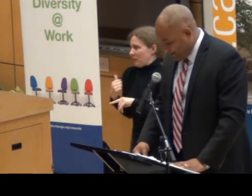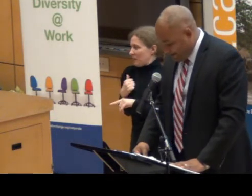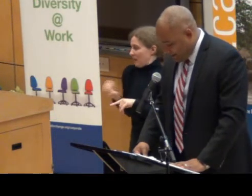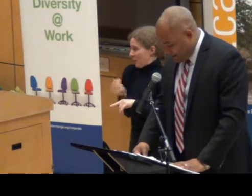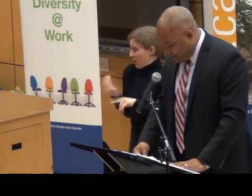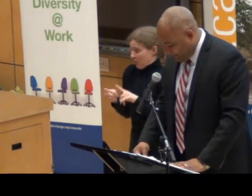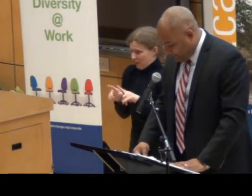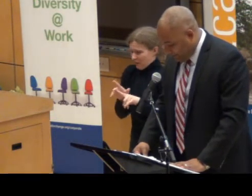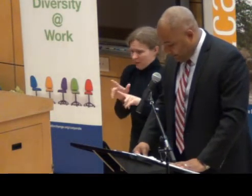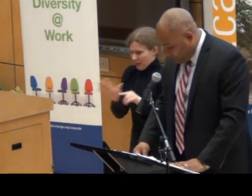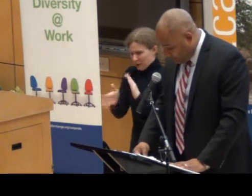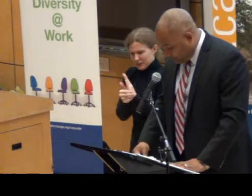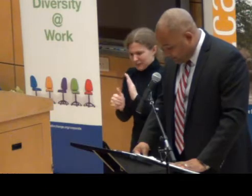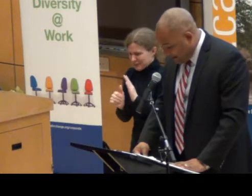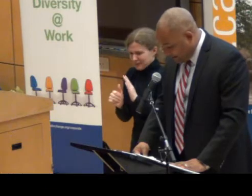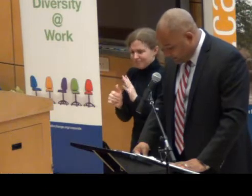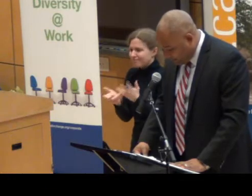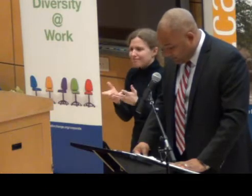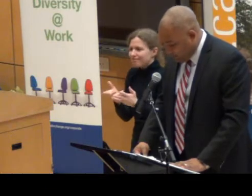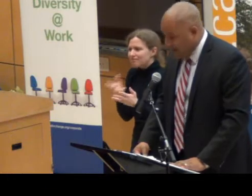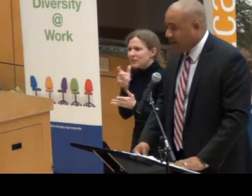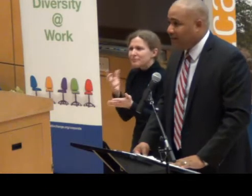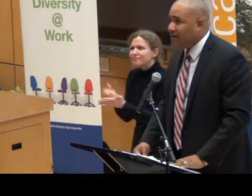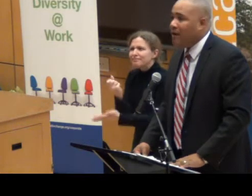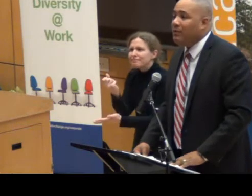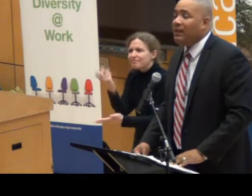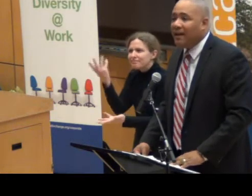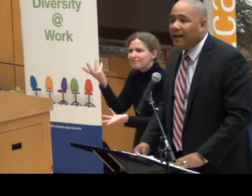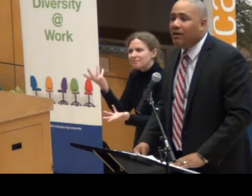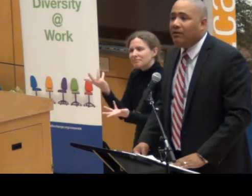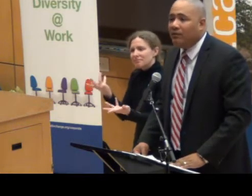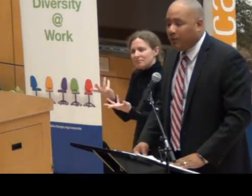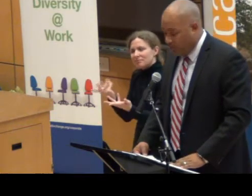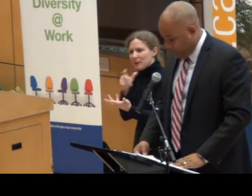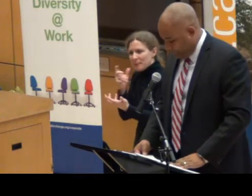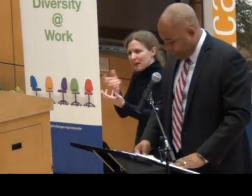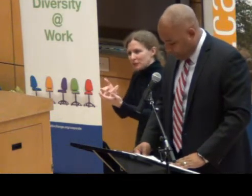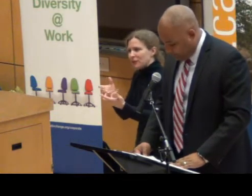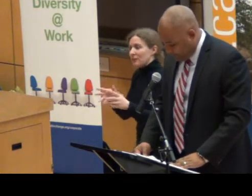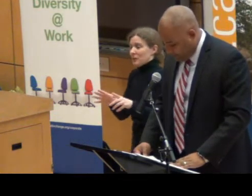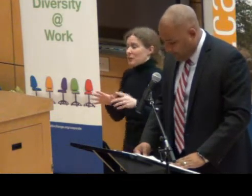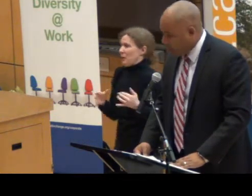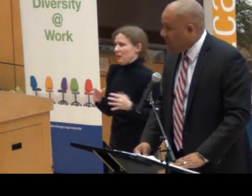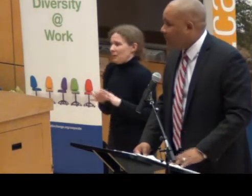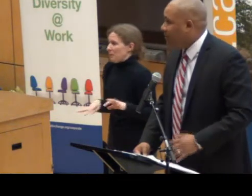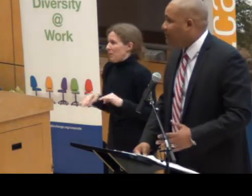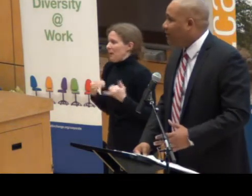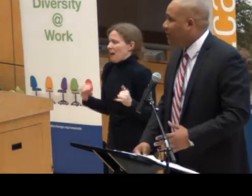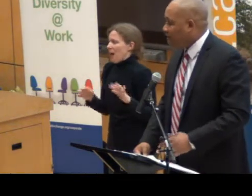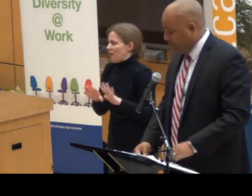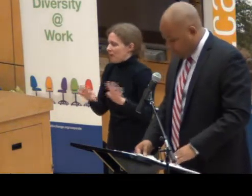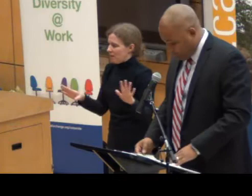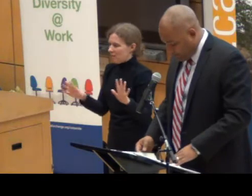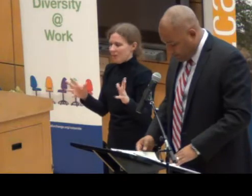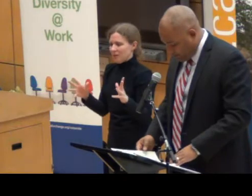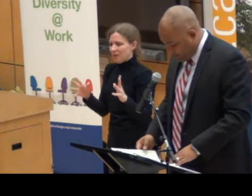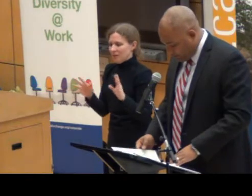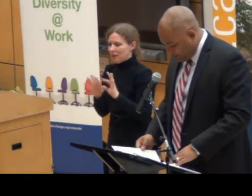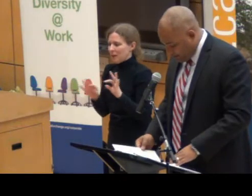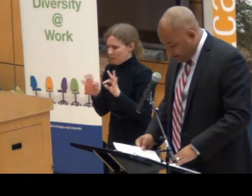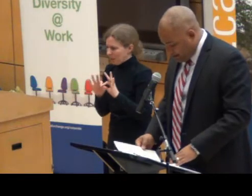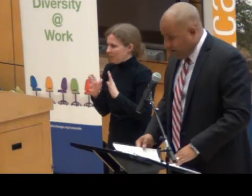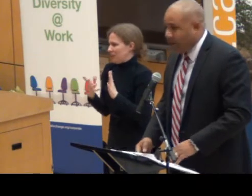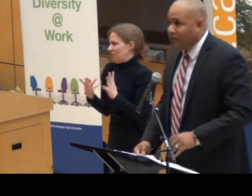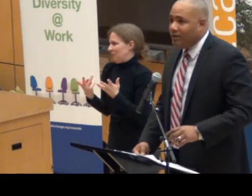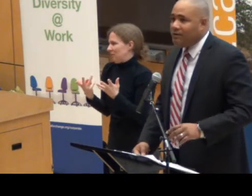Ontario. And it's holding us back. It's holding us back at a time when we cannot afford to be held back because it's